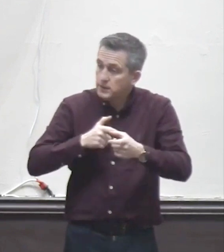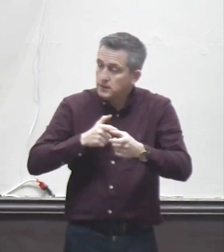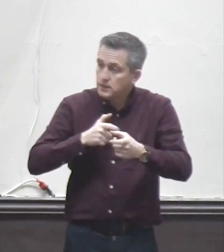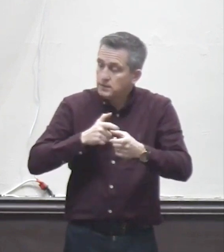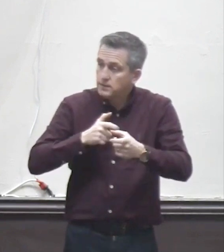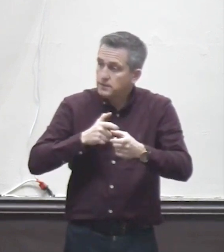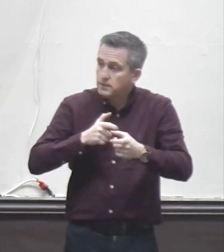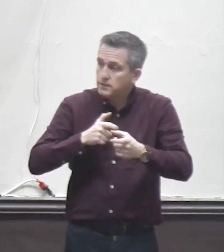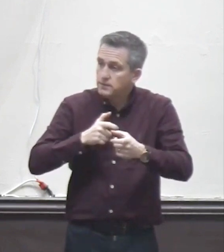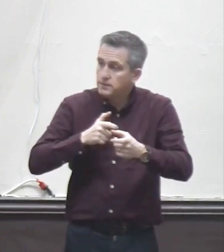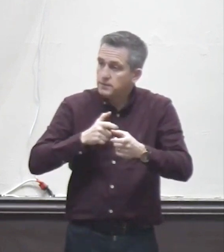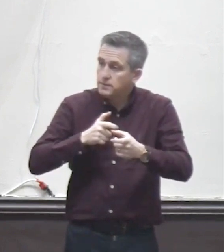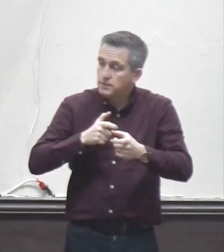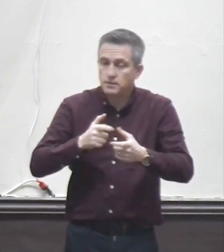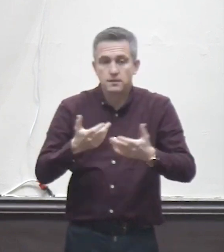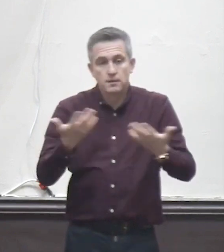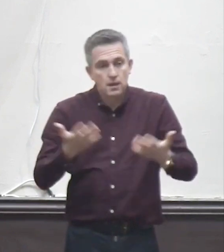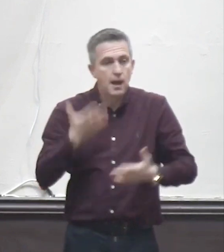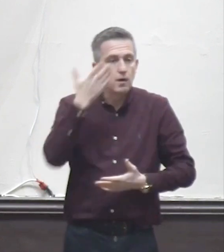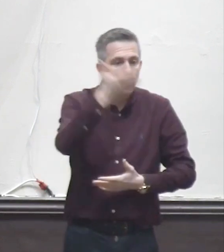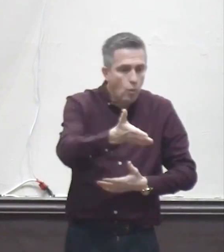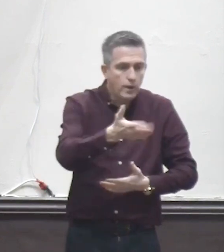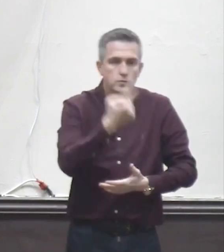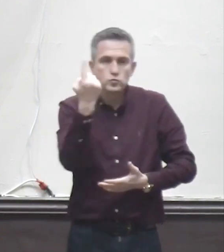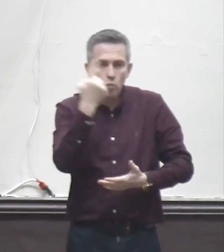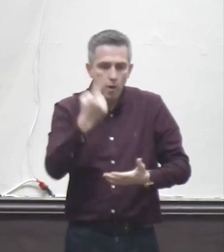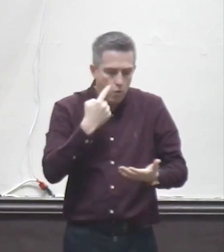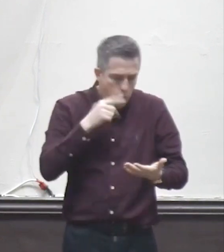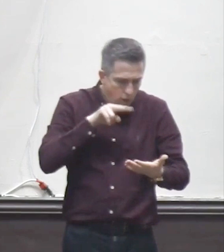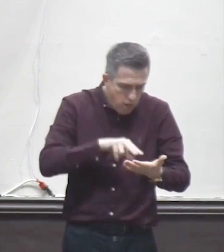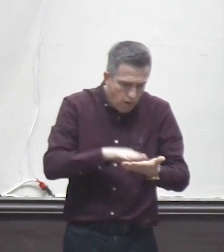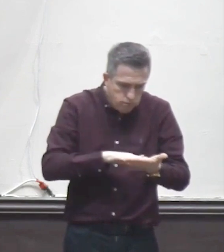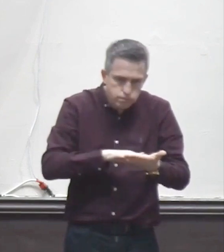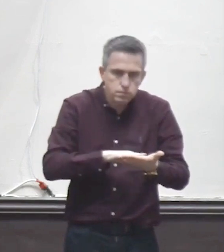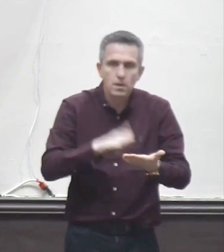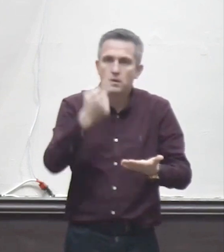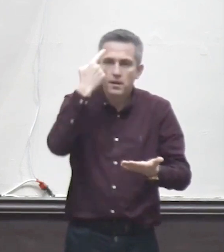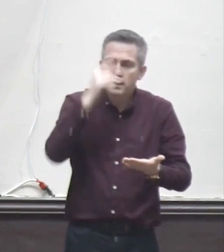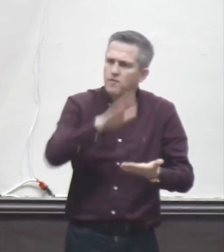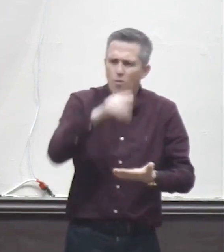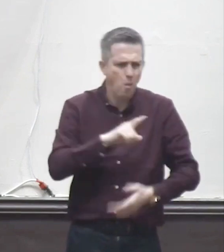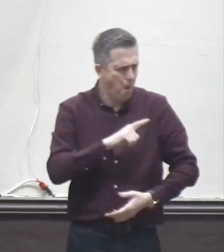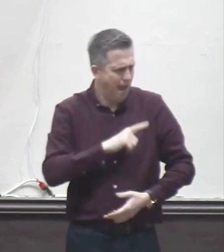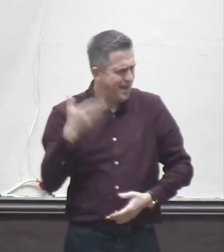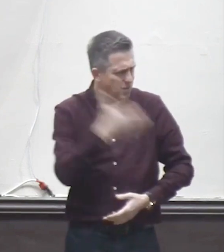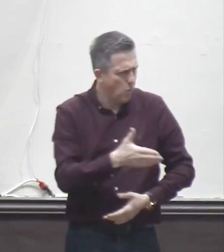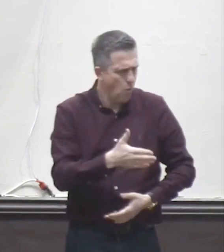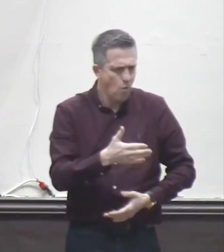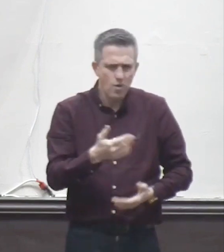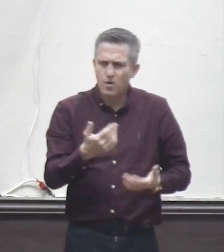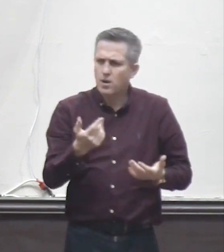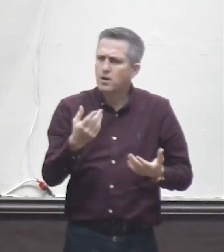Arrafin, going to a fortune teller. Why are we going to a fortune teller? We find amongst